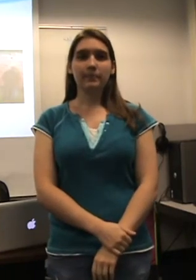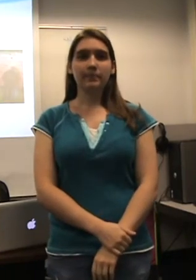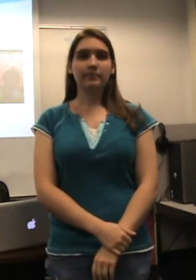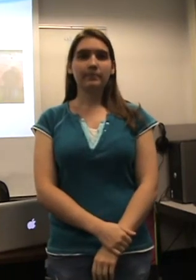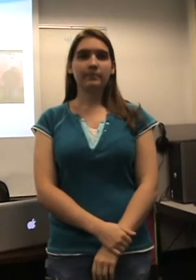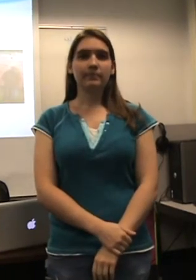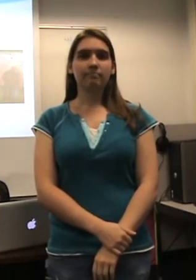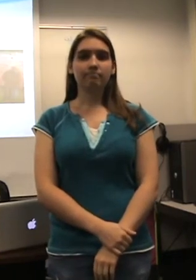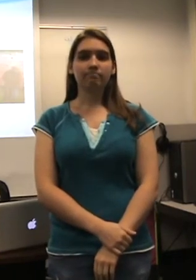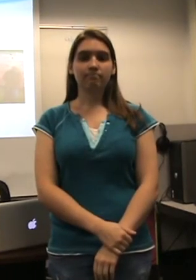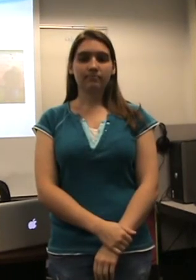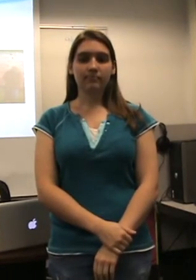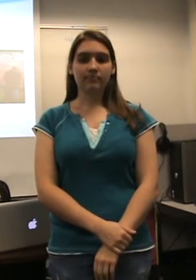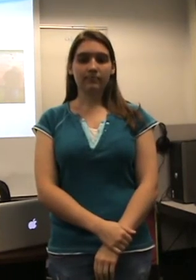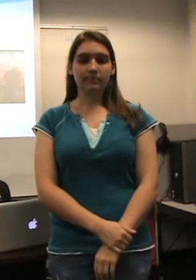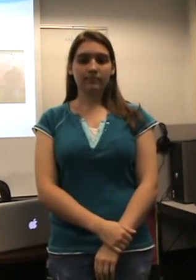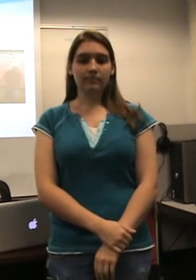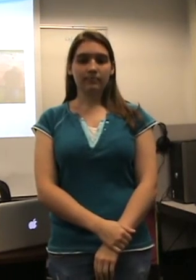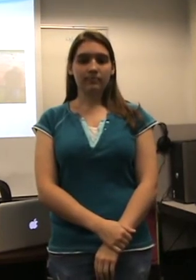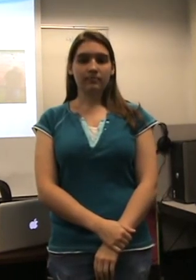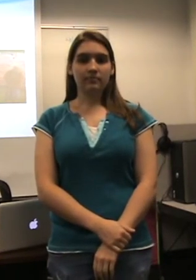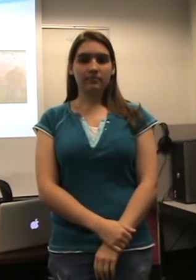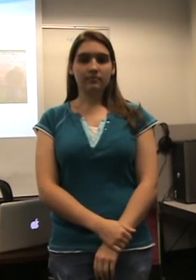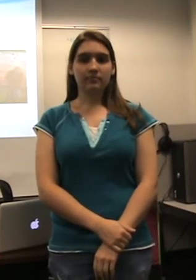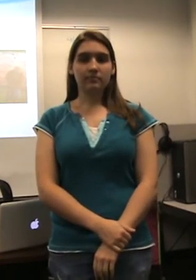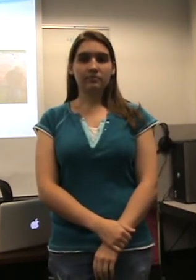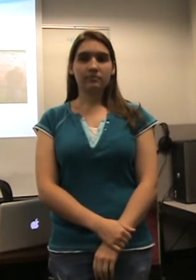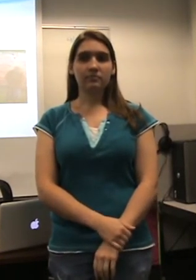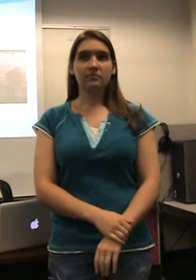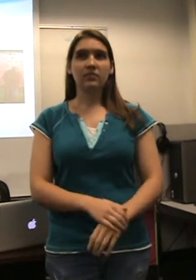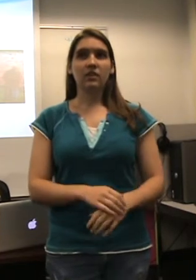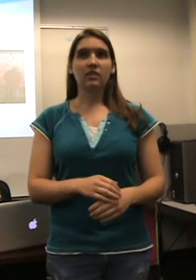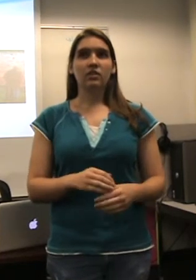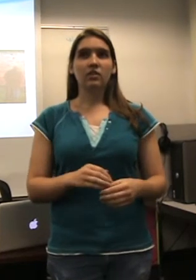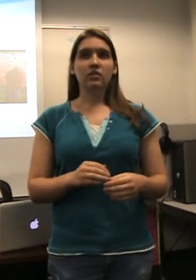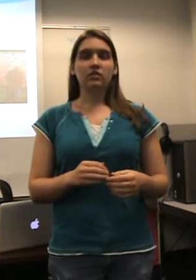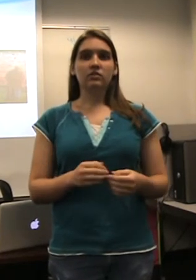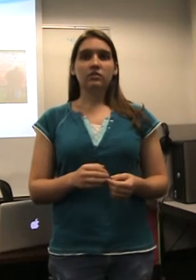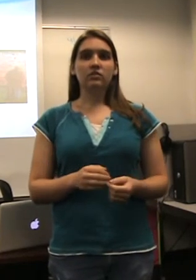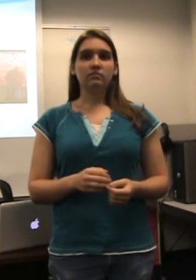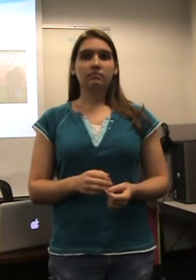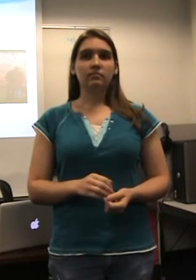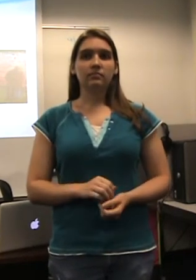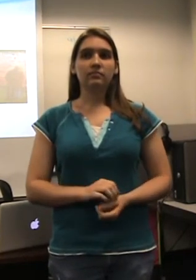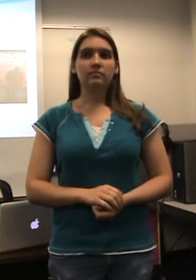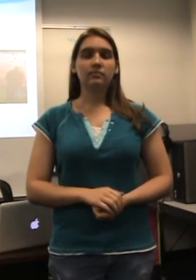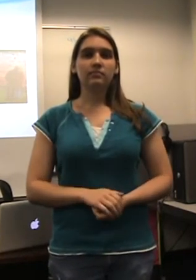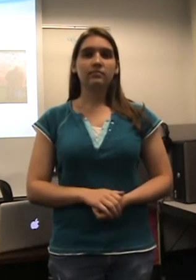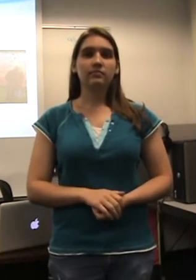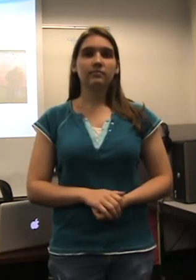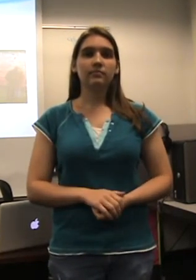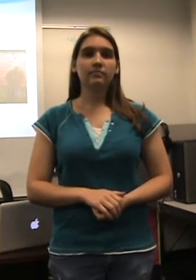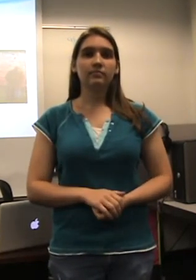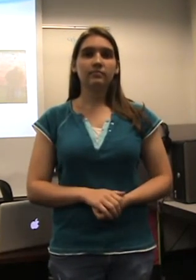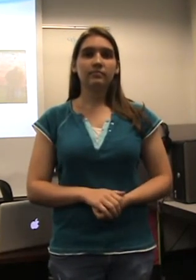In order to get the dolphins captured, in the water they have giant holding